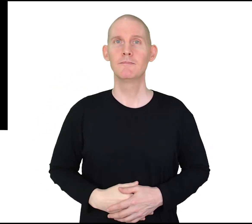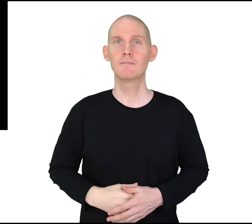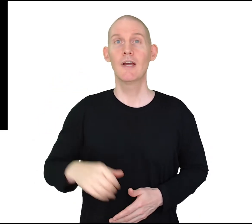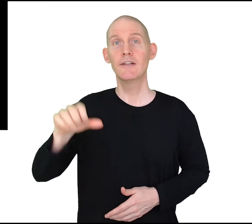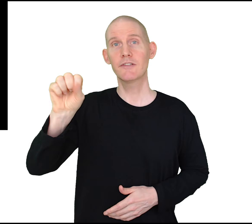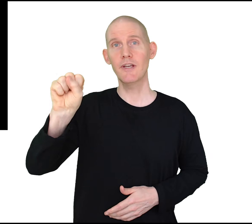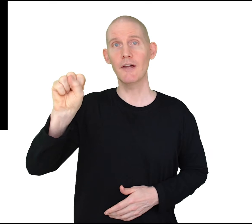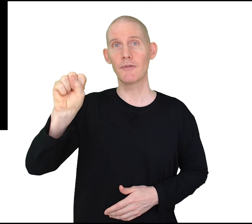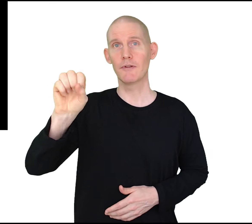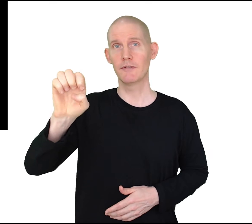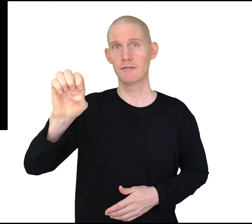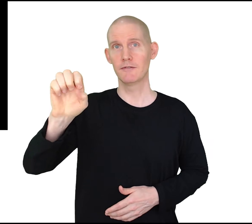Seth.